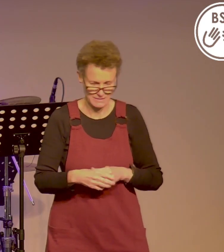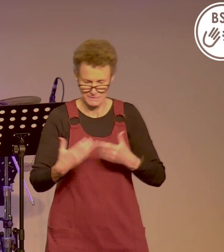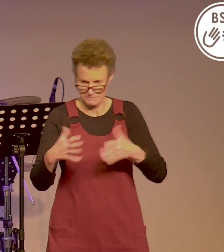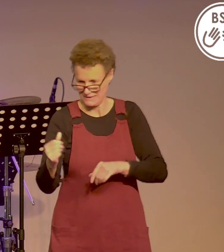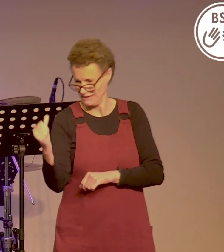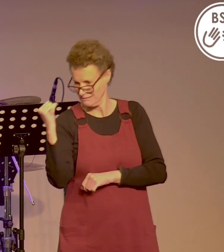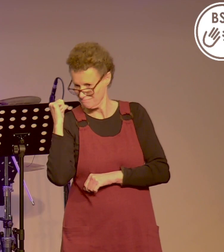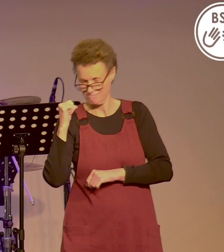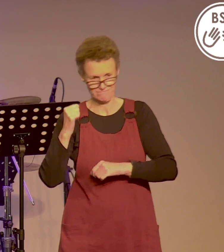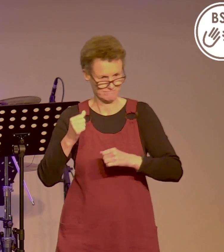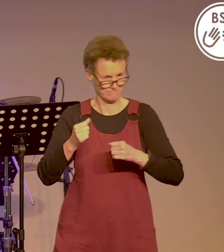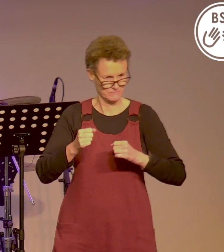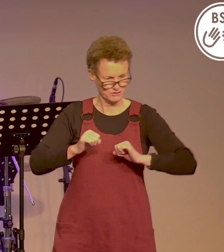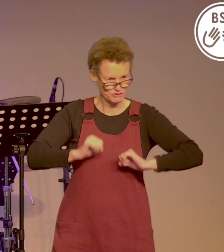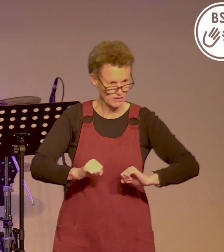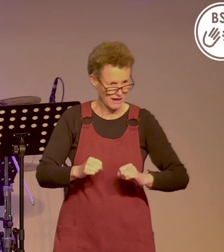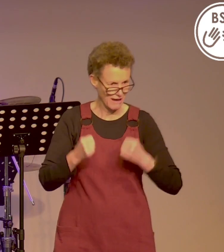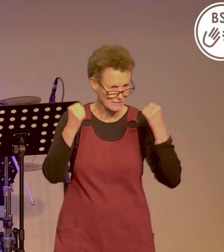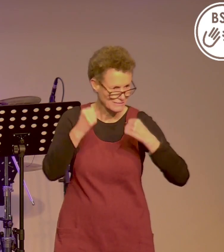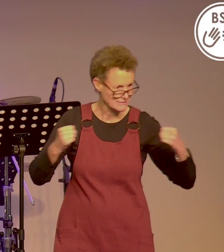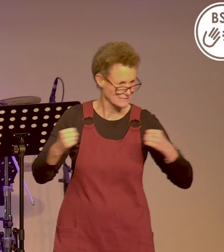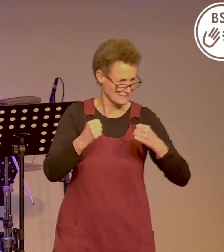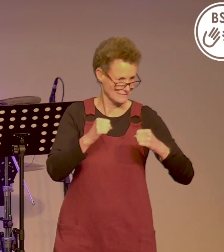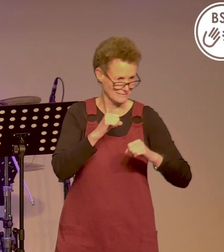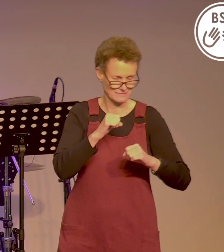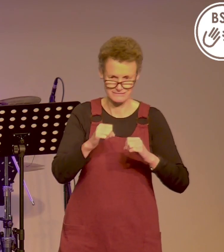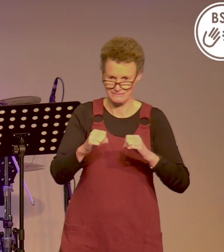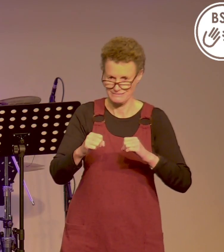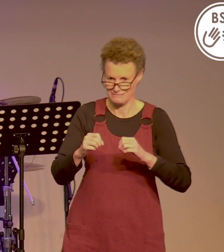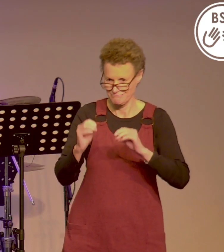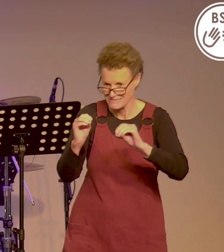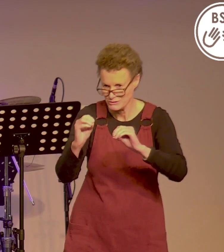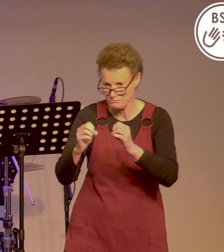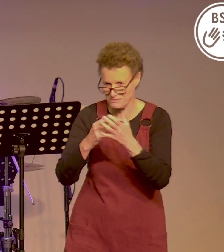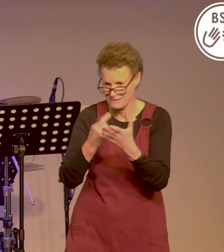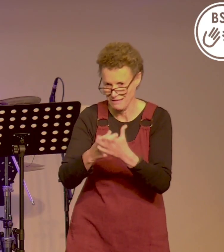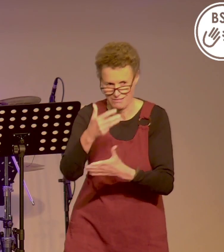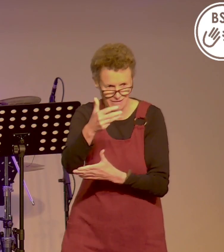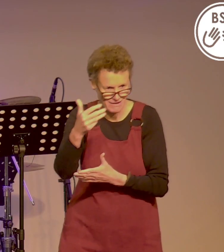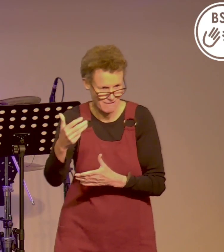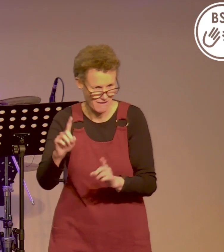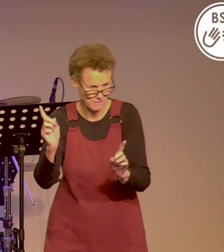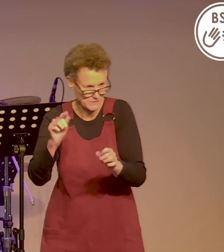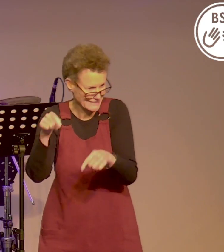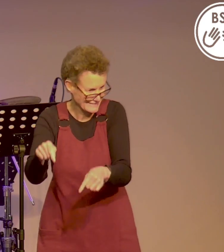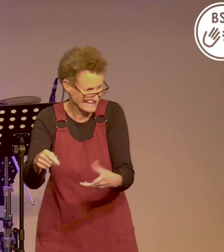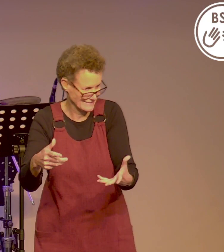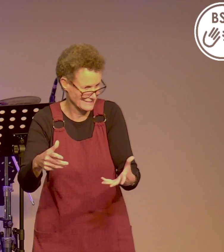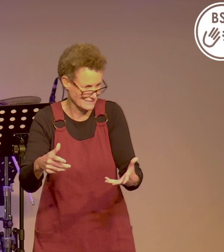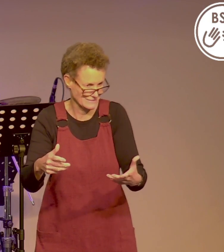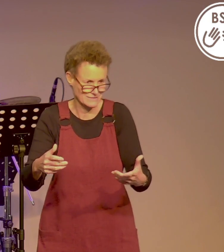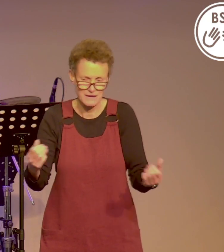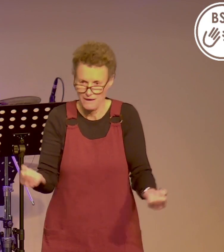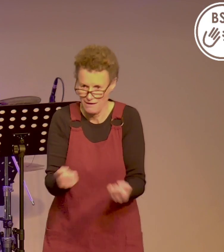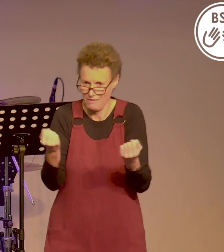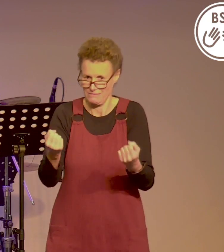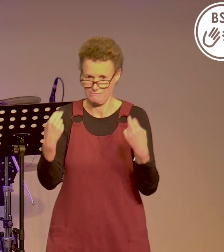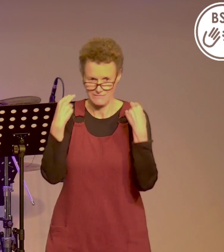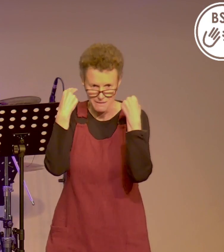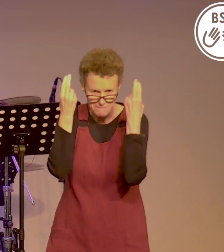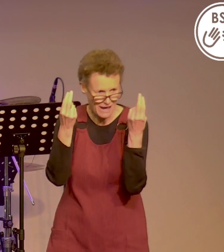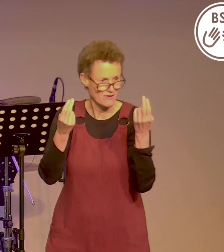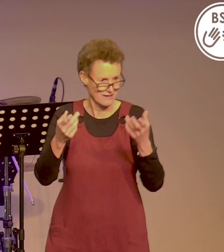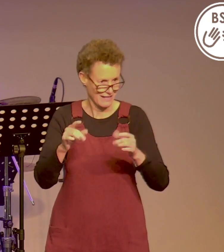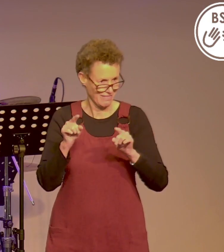And we've been thinking about well-being, people's well-being as well. We've had last month, we had chair exercises, and soon we're going to have a